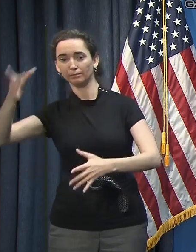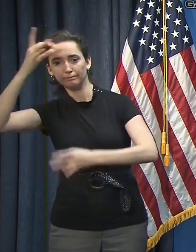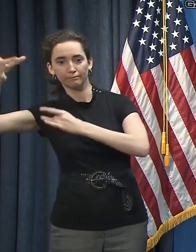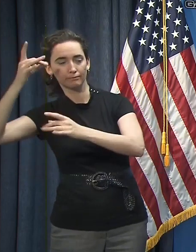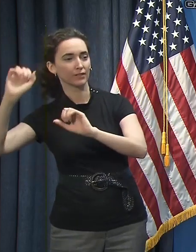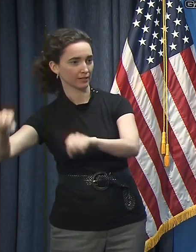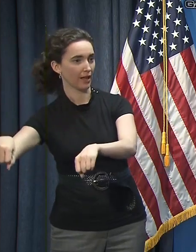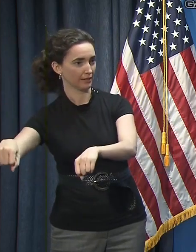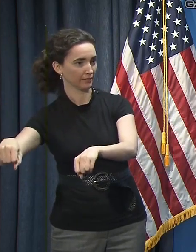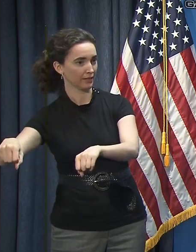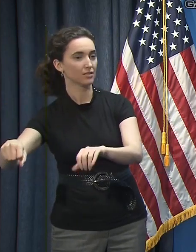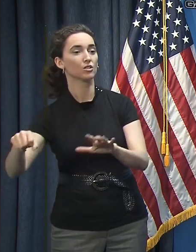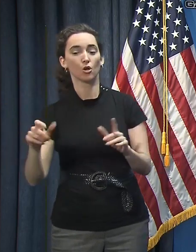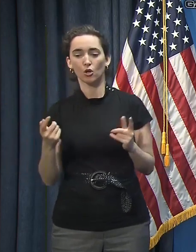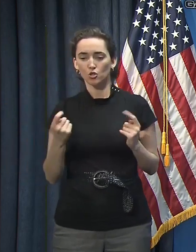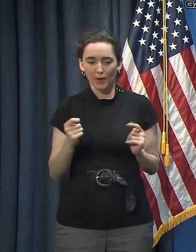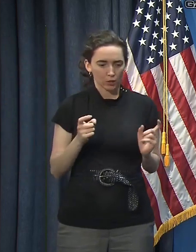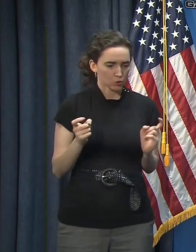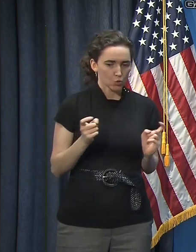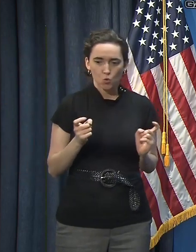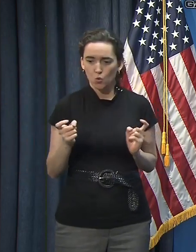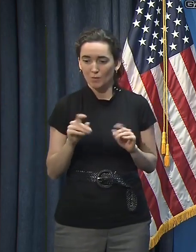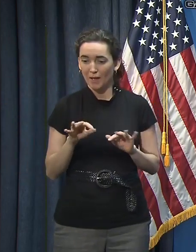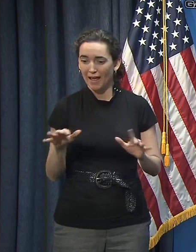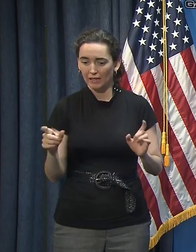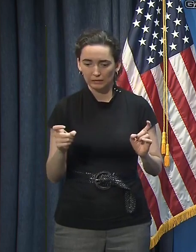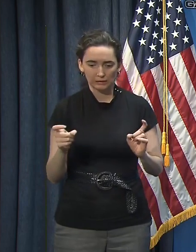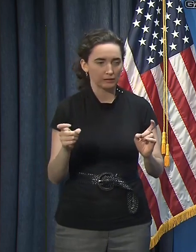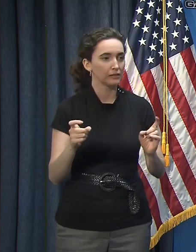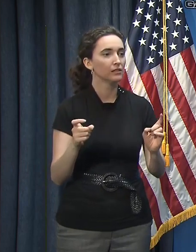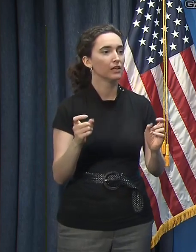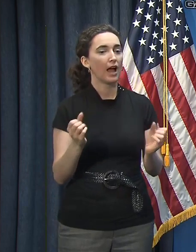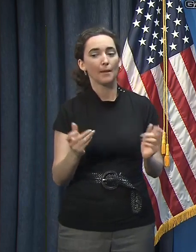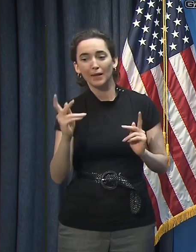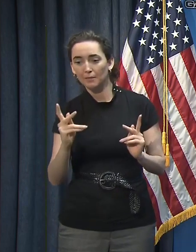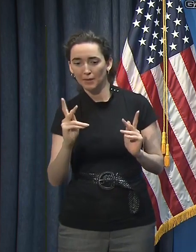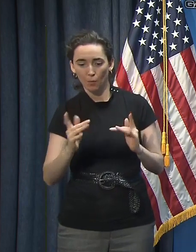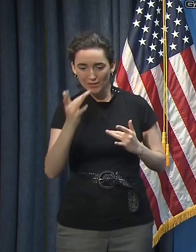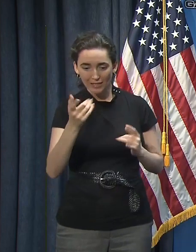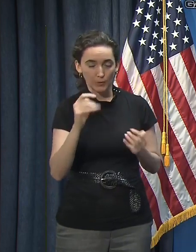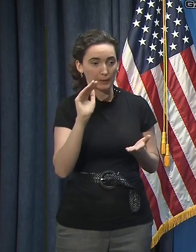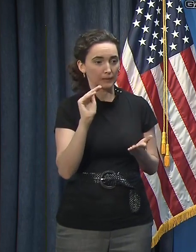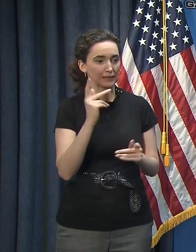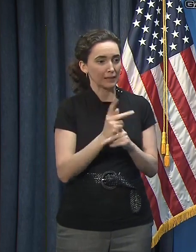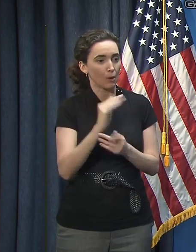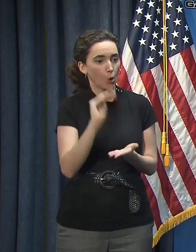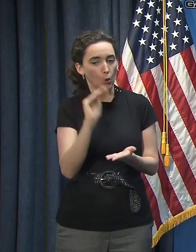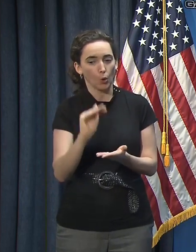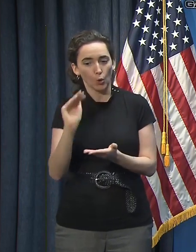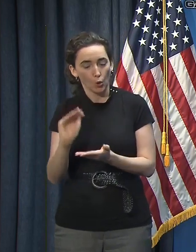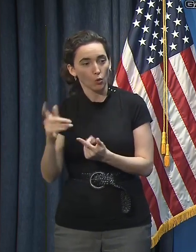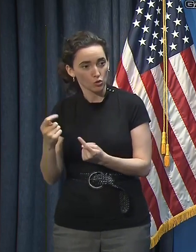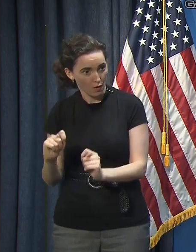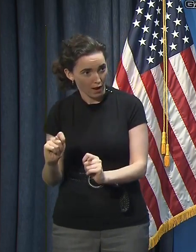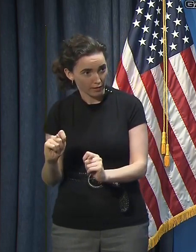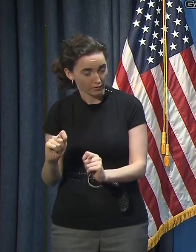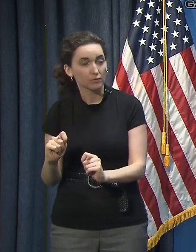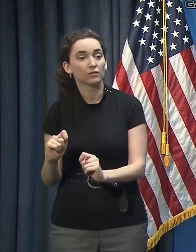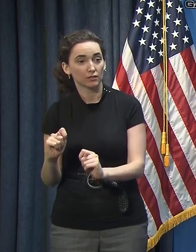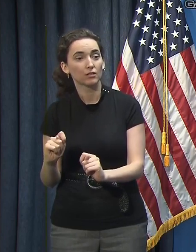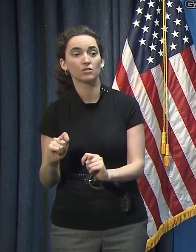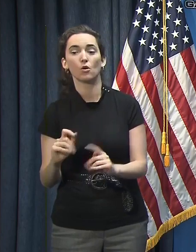as we seek to keep a lid on this and to keep the case number as low as possible, then transitioning